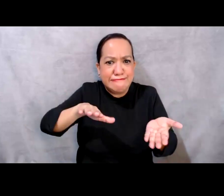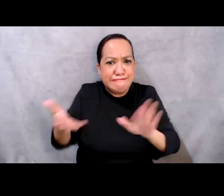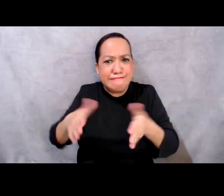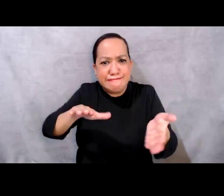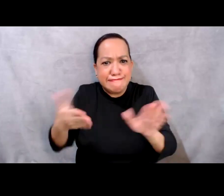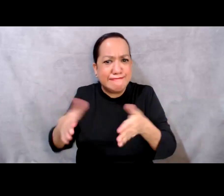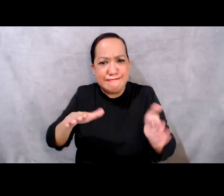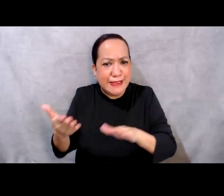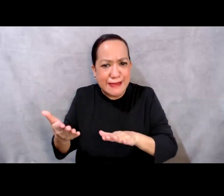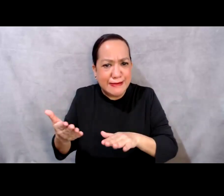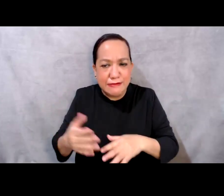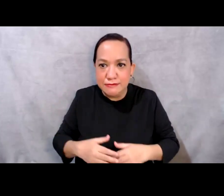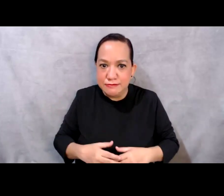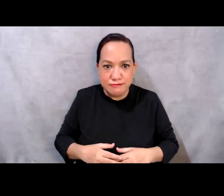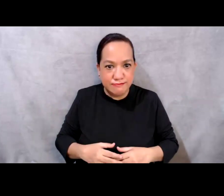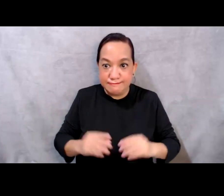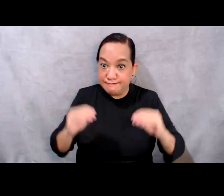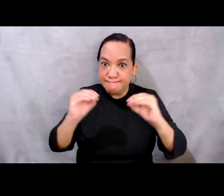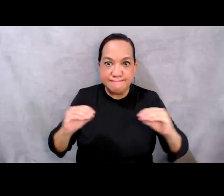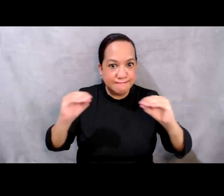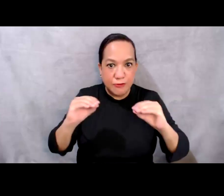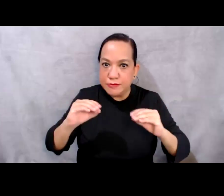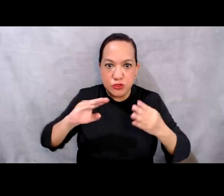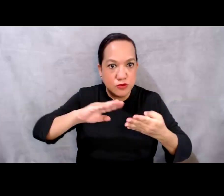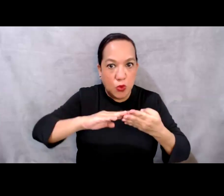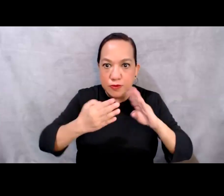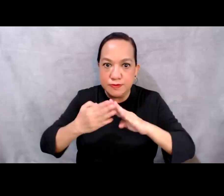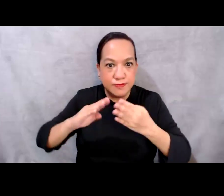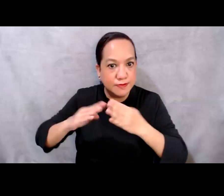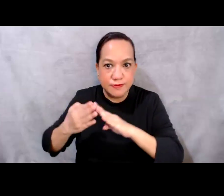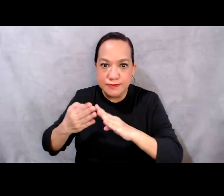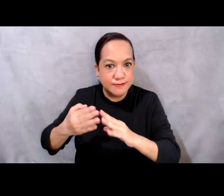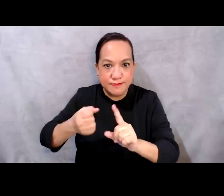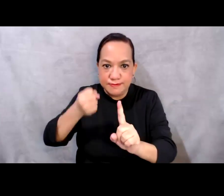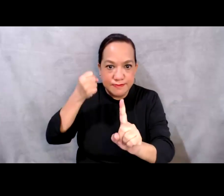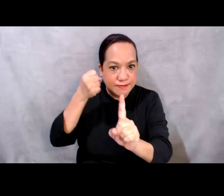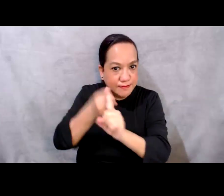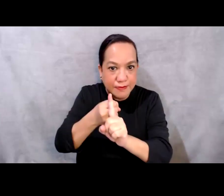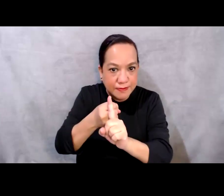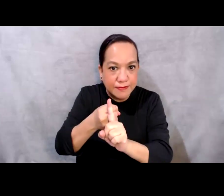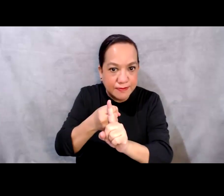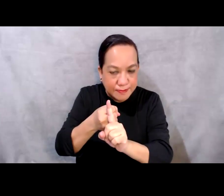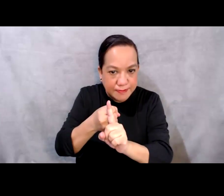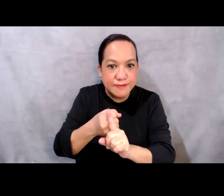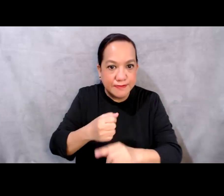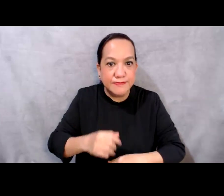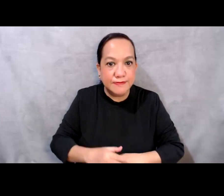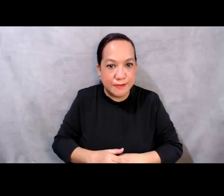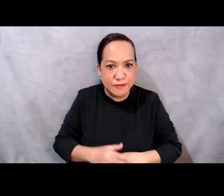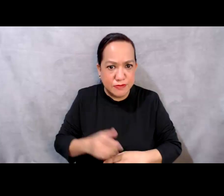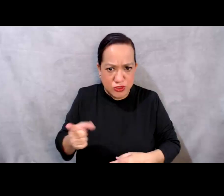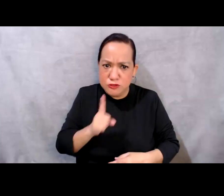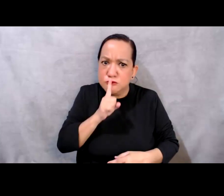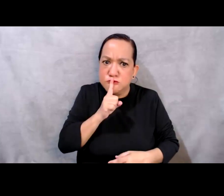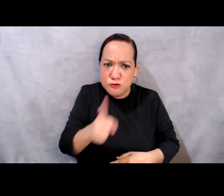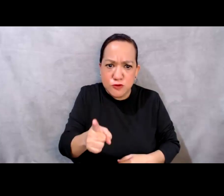affected communities. While the work streams were ticked as already completed on the side of the